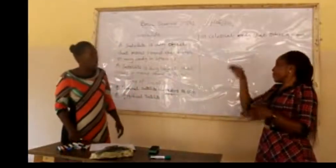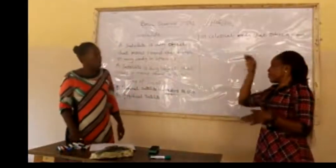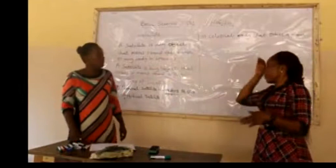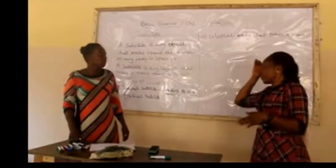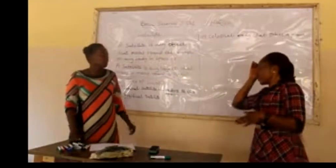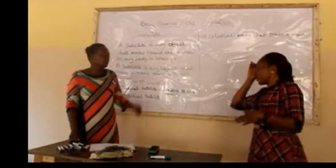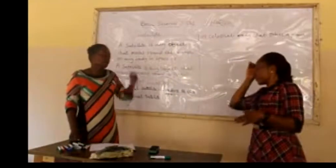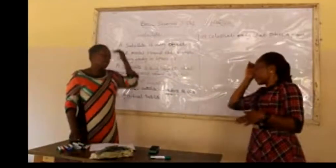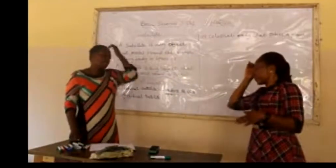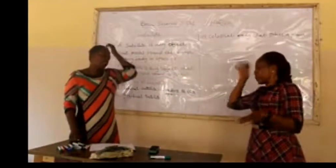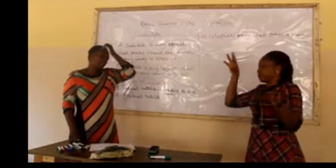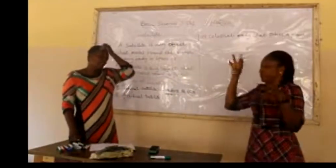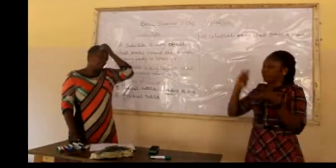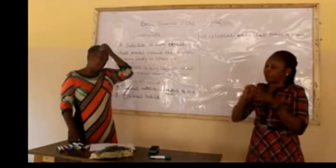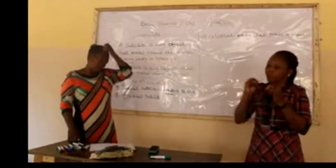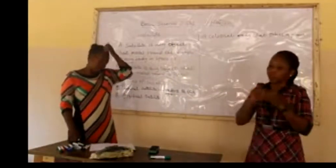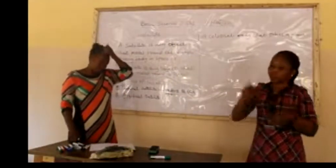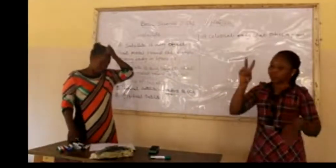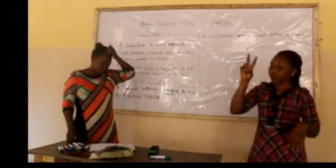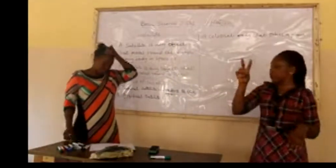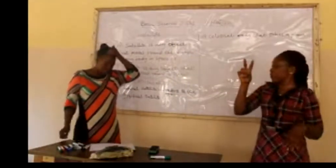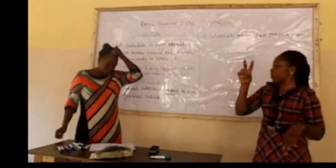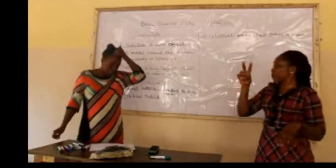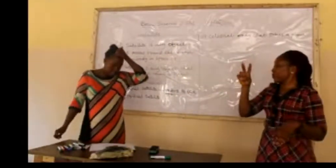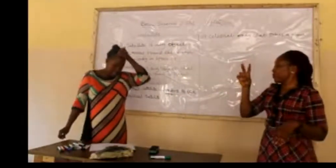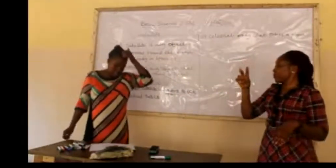The one that are